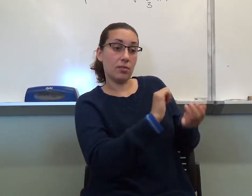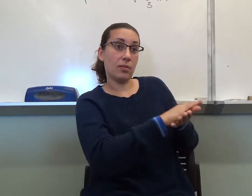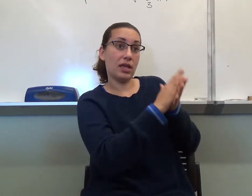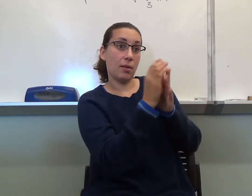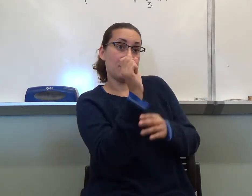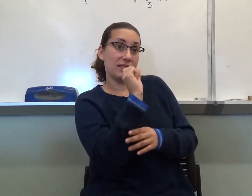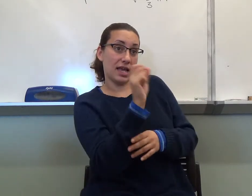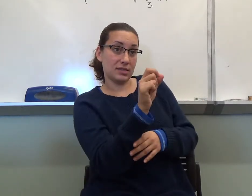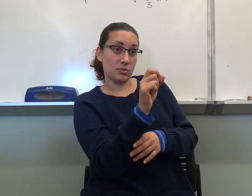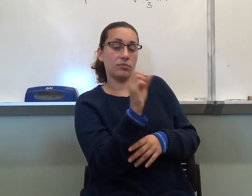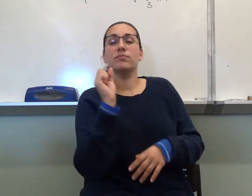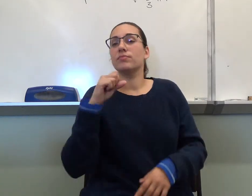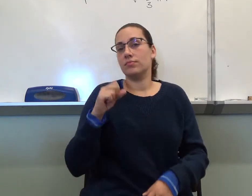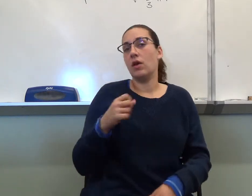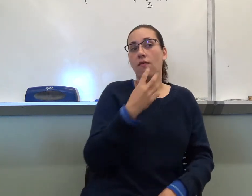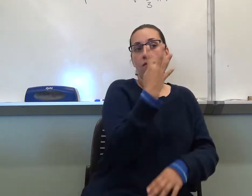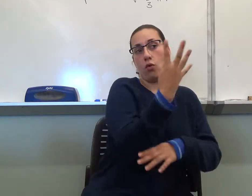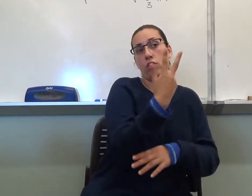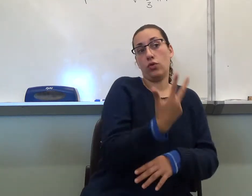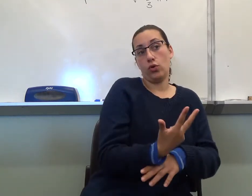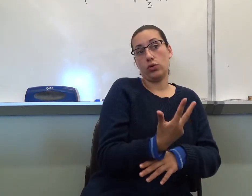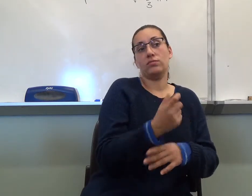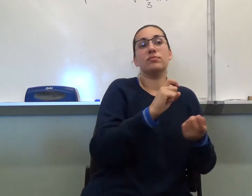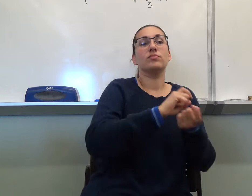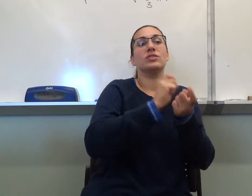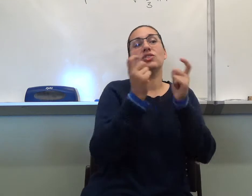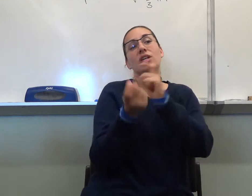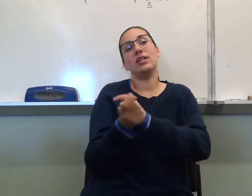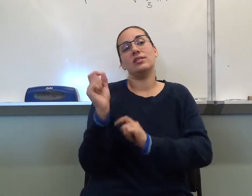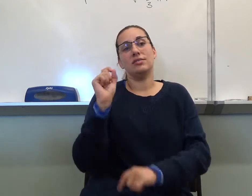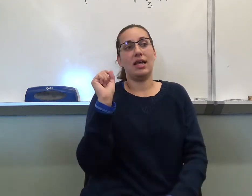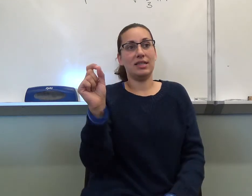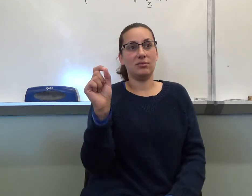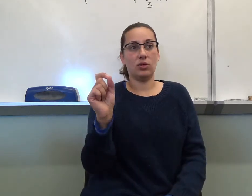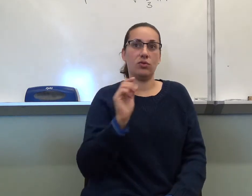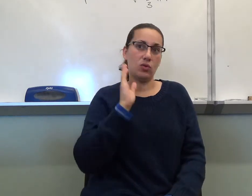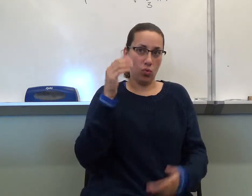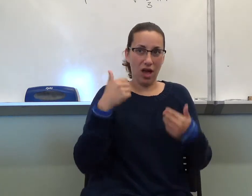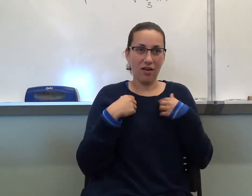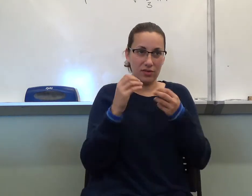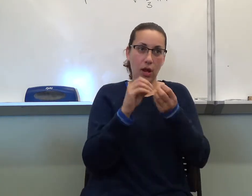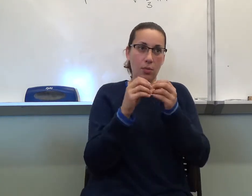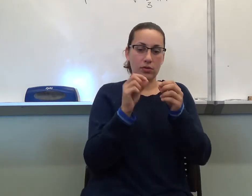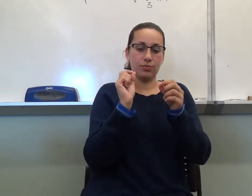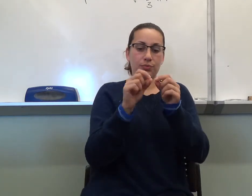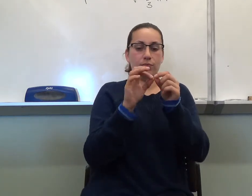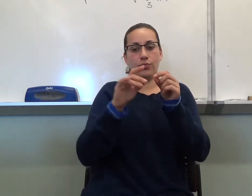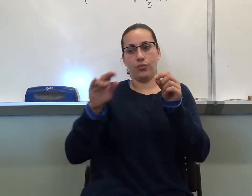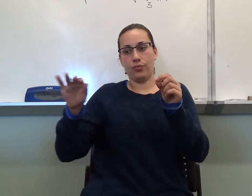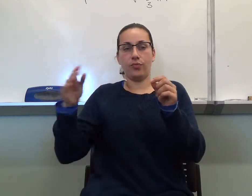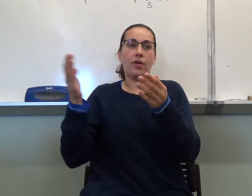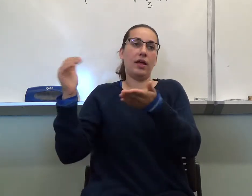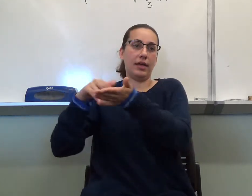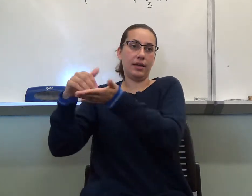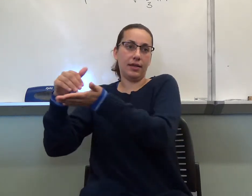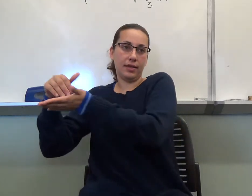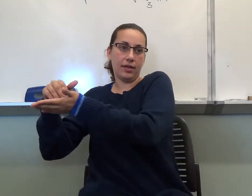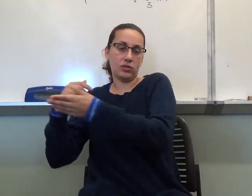that. You can take 4/3, and of course that would be a Divide, yeah. repeater, Right, you know, because it's a third. right. So Yeah. you get a repeater up here,